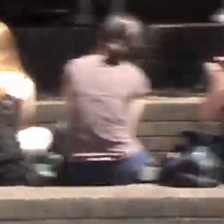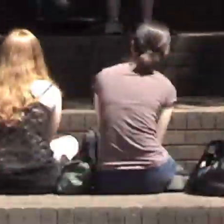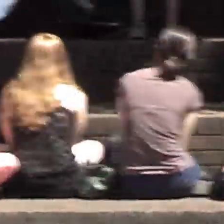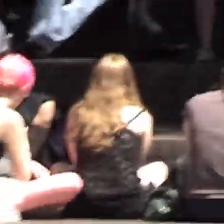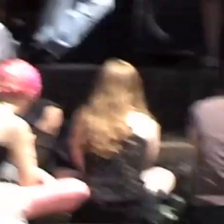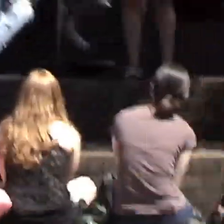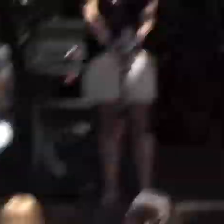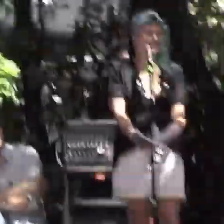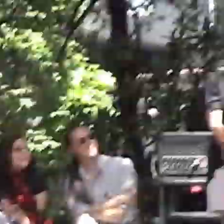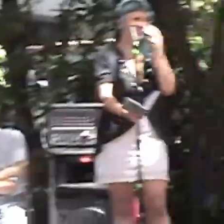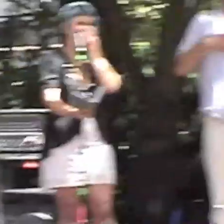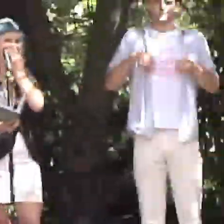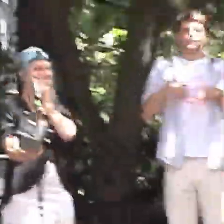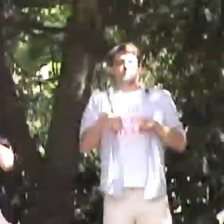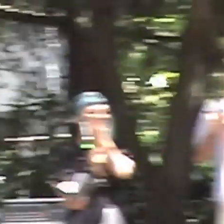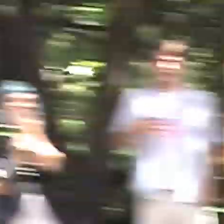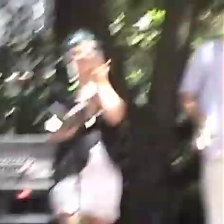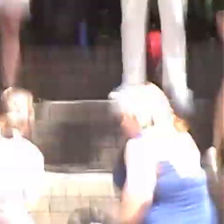Totally shaking.